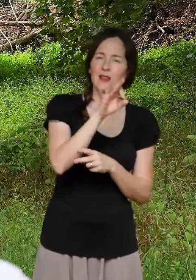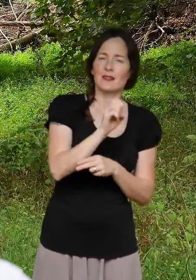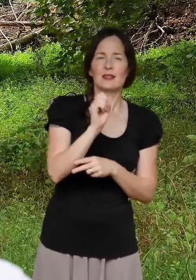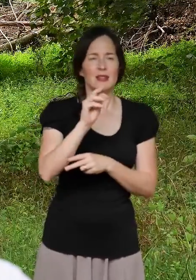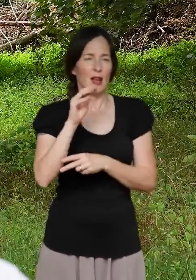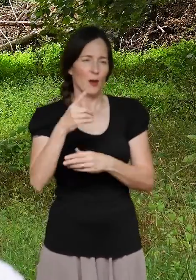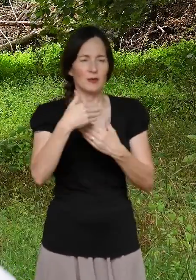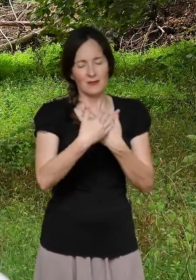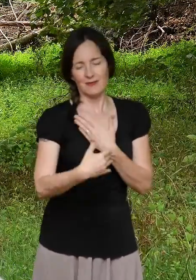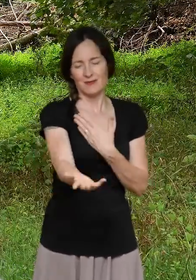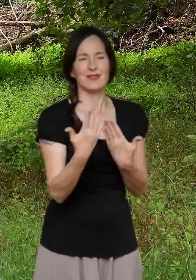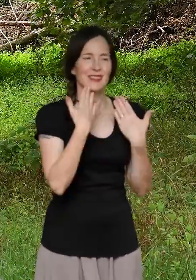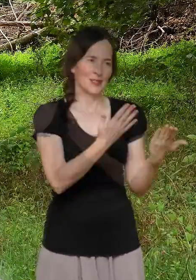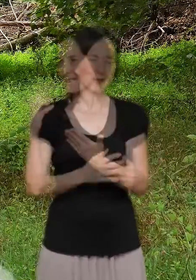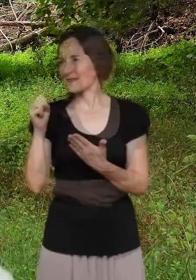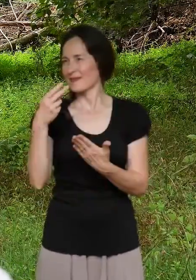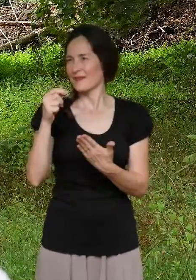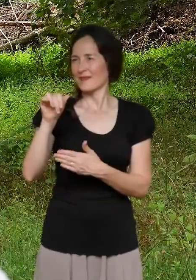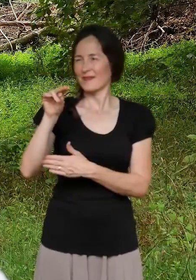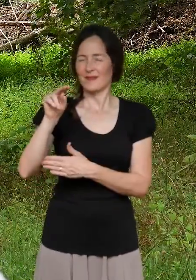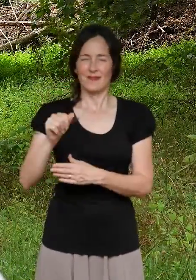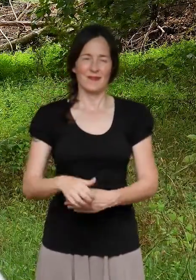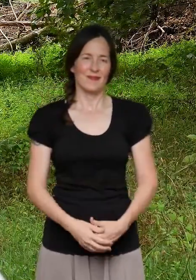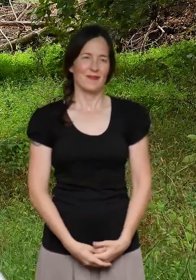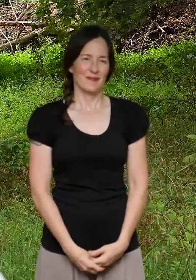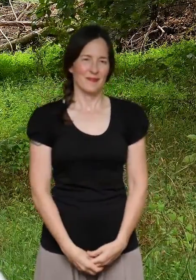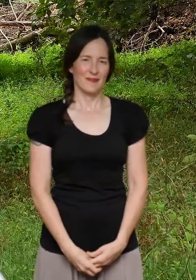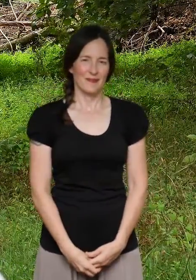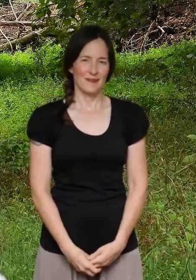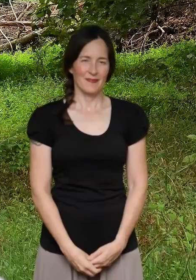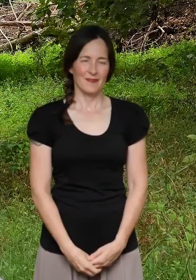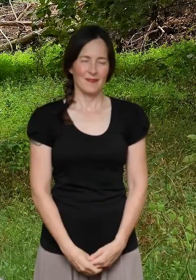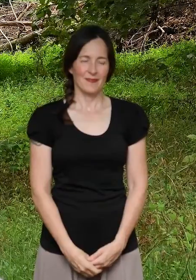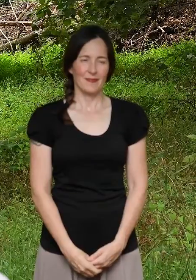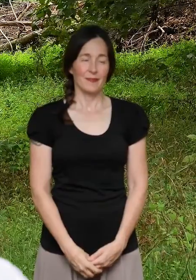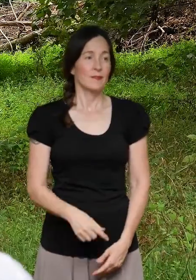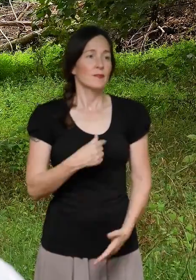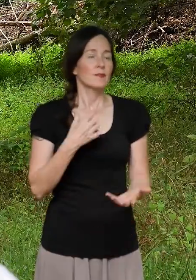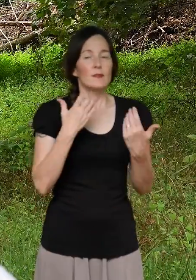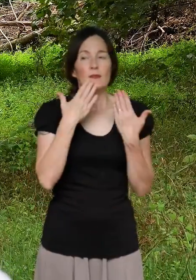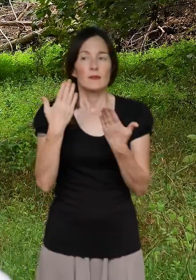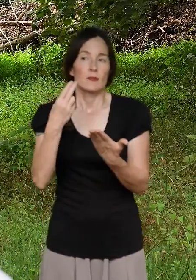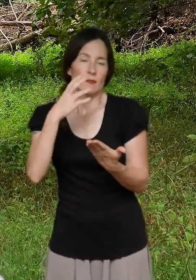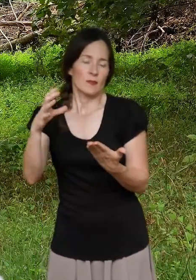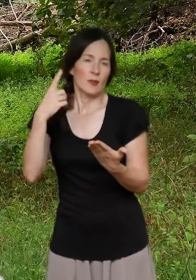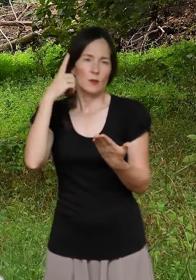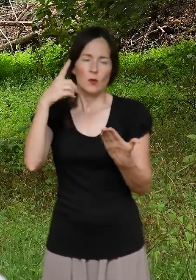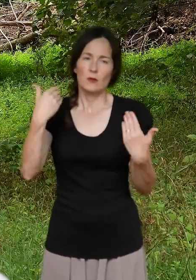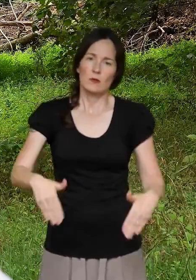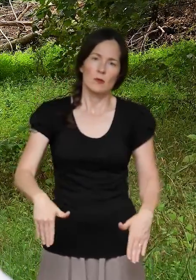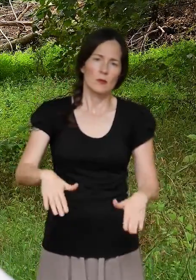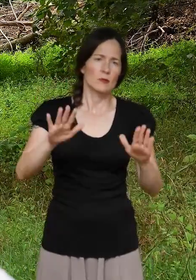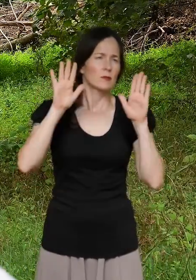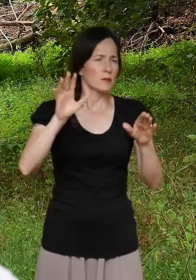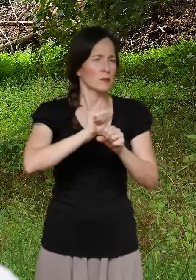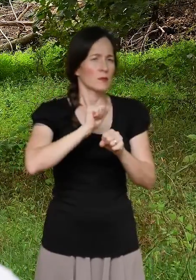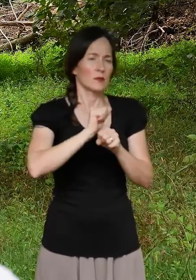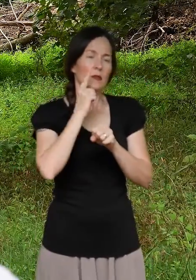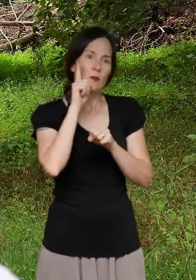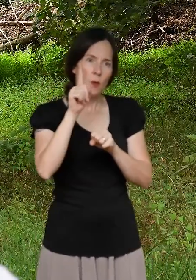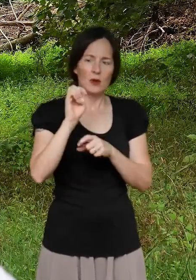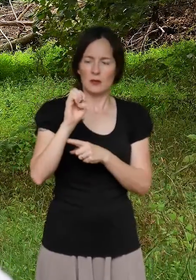the months to come. As always, we will continue to work closely with our community, our partners across